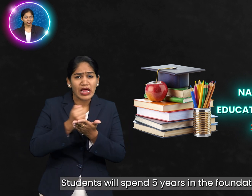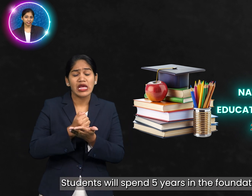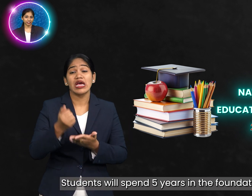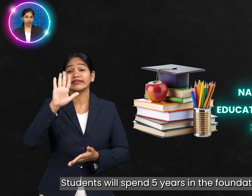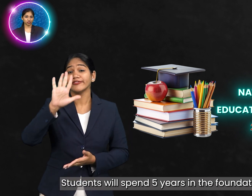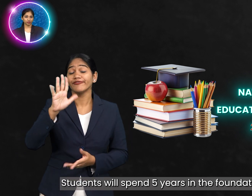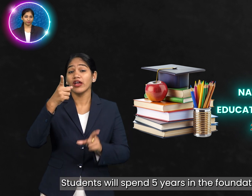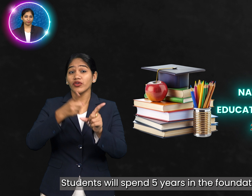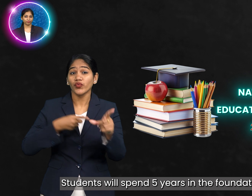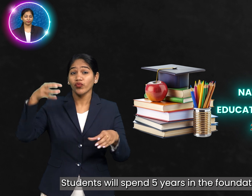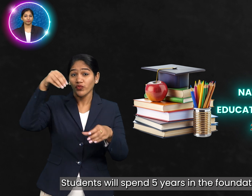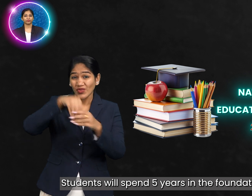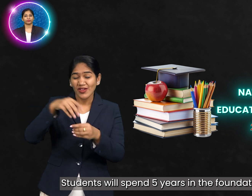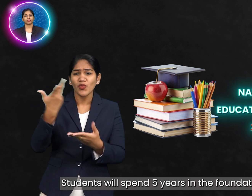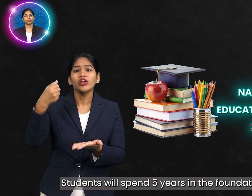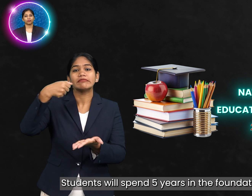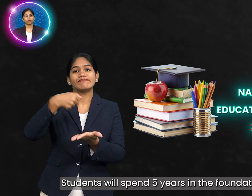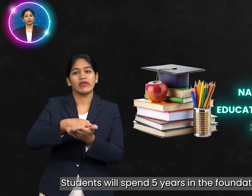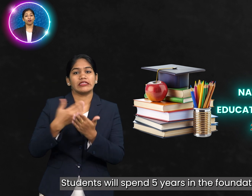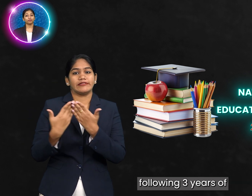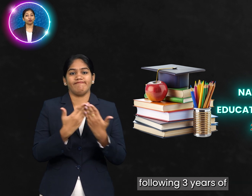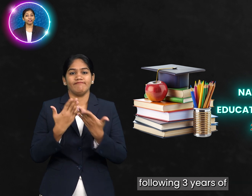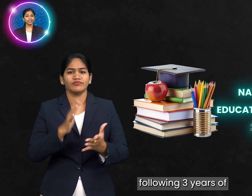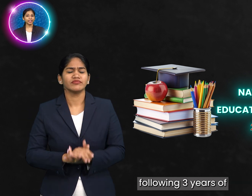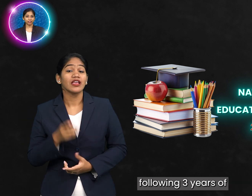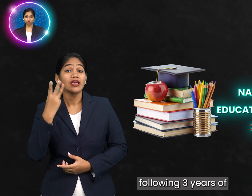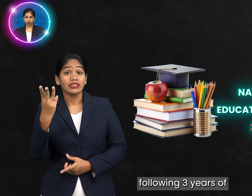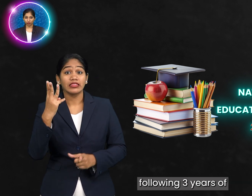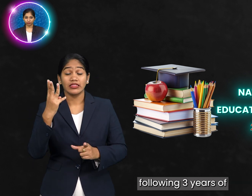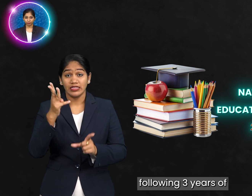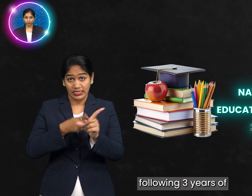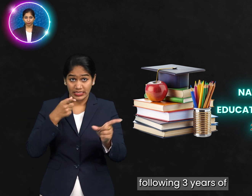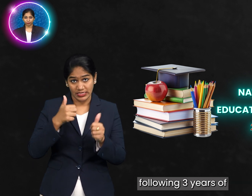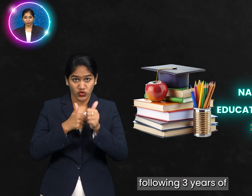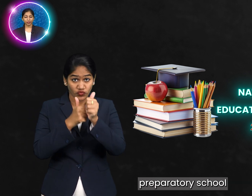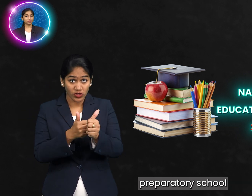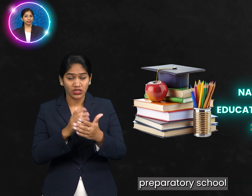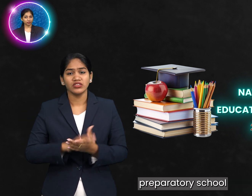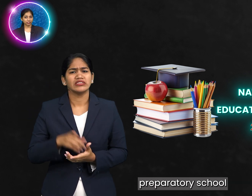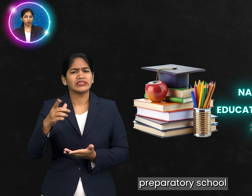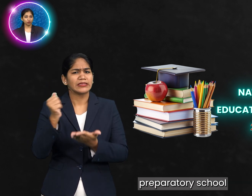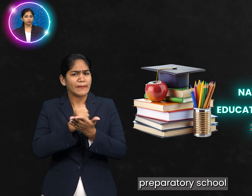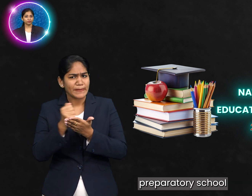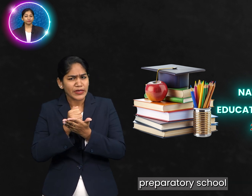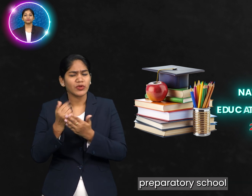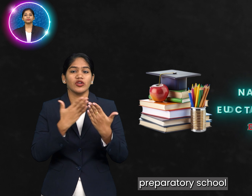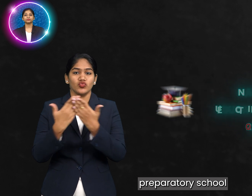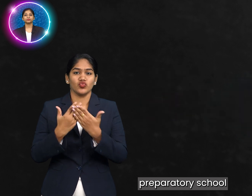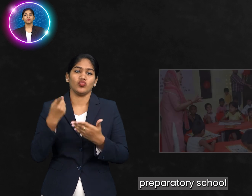foundational stage, following 3 years of preparatory school